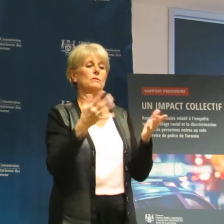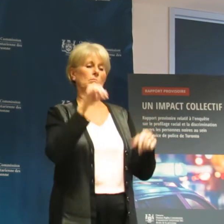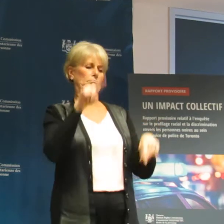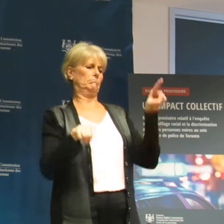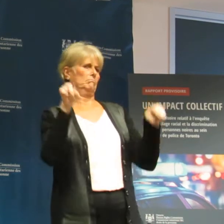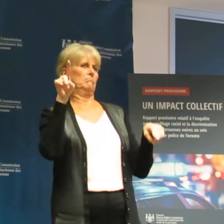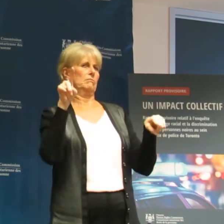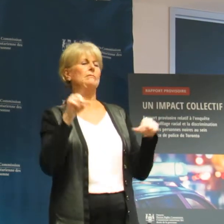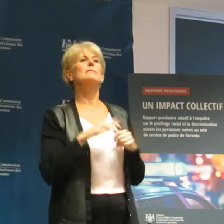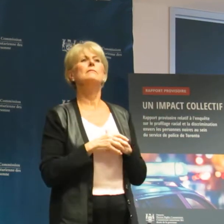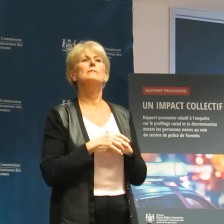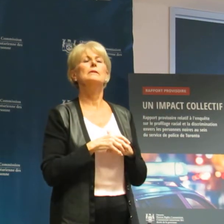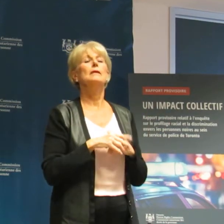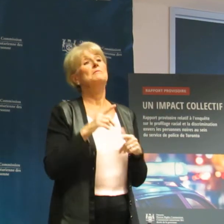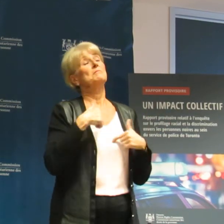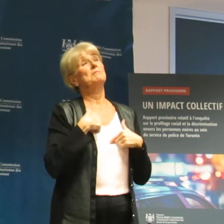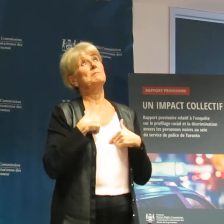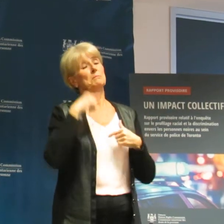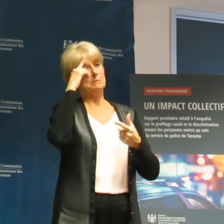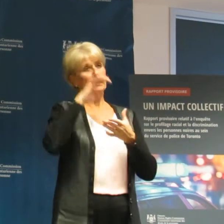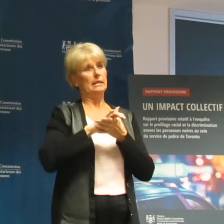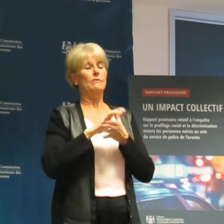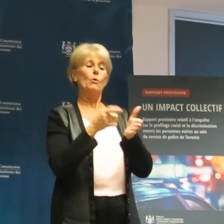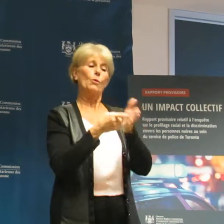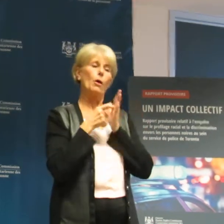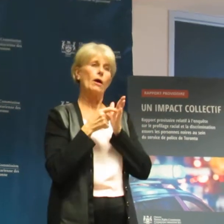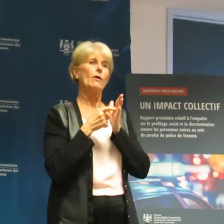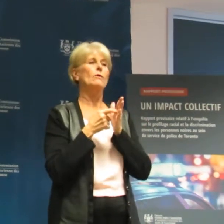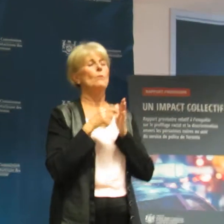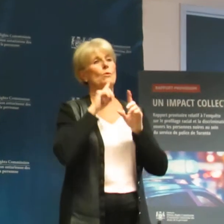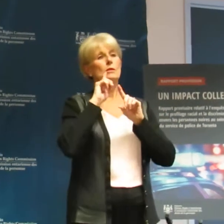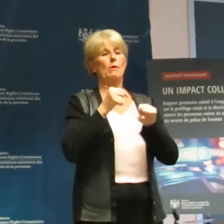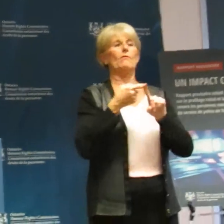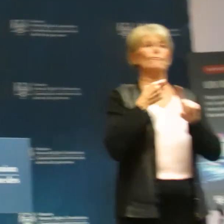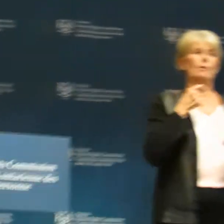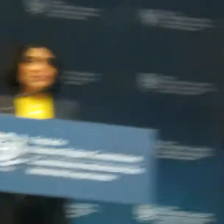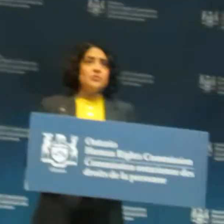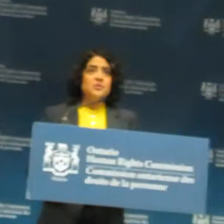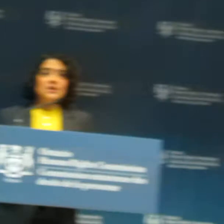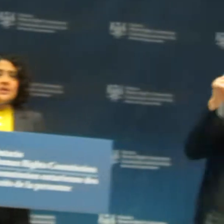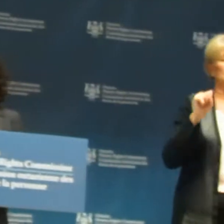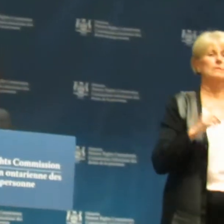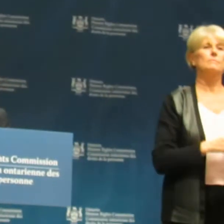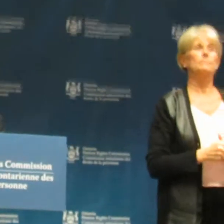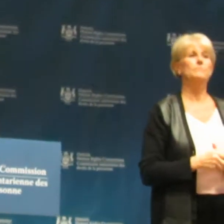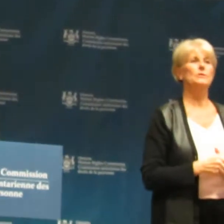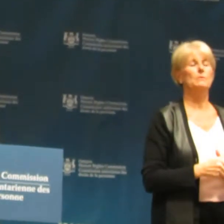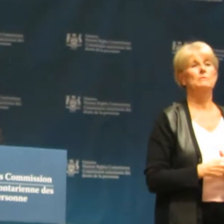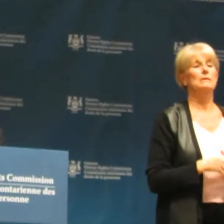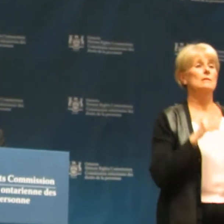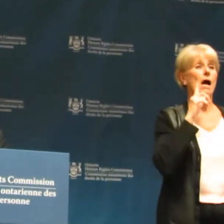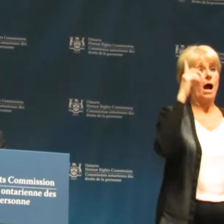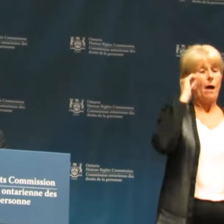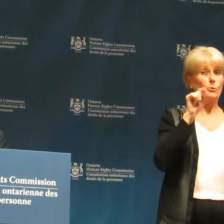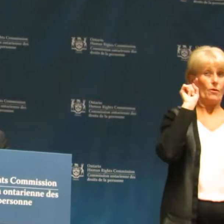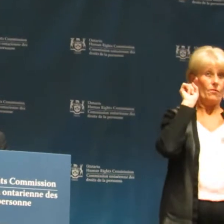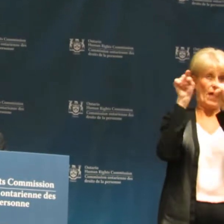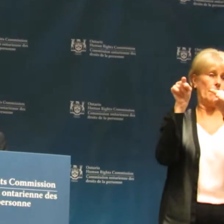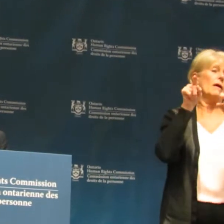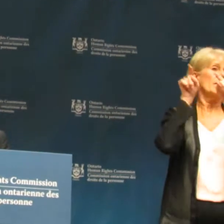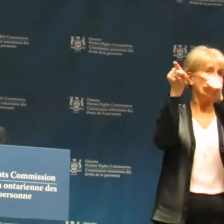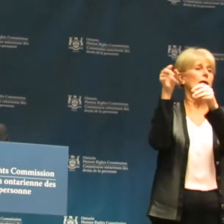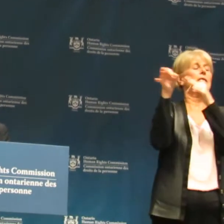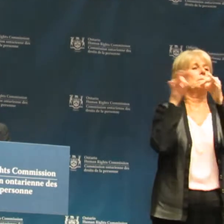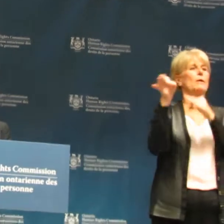but we believe that it requires a response from the Toronto Police. So I think it's up to them to